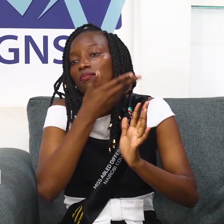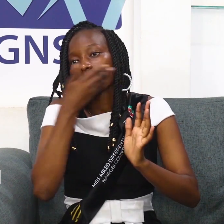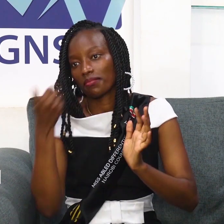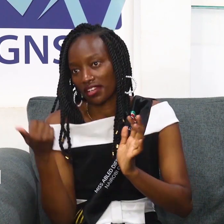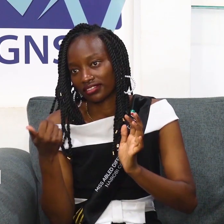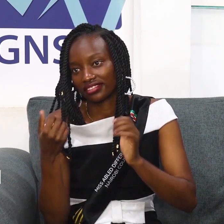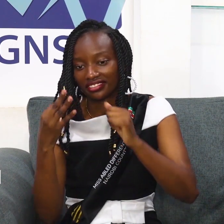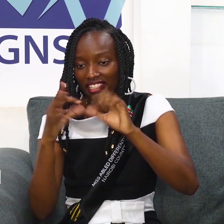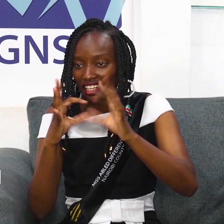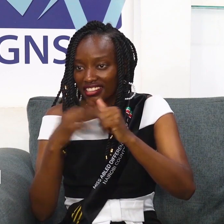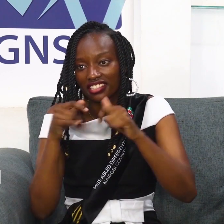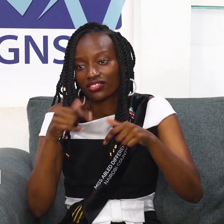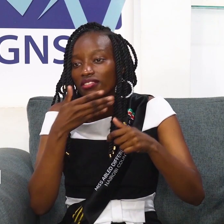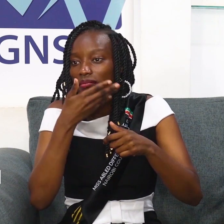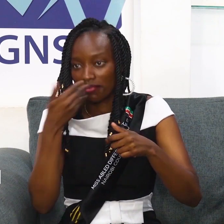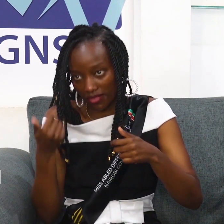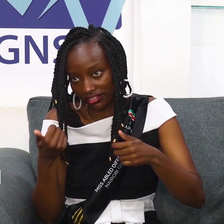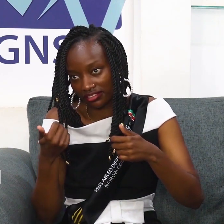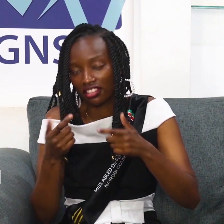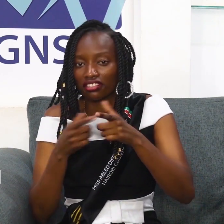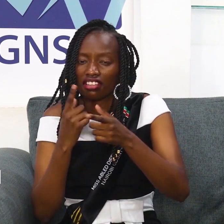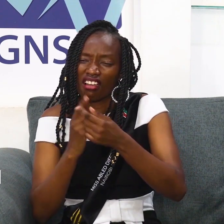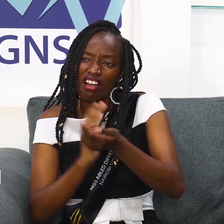my KSL and I became so good at it.